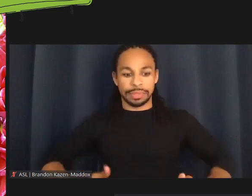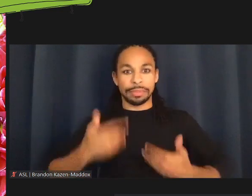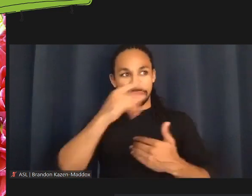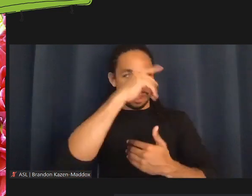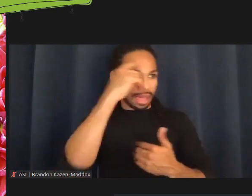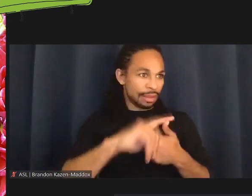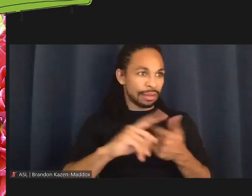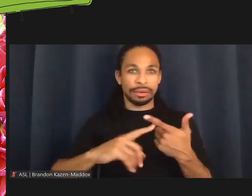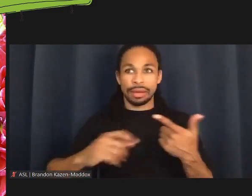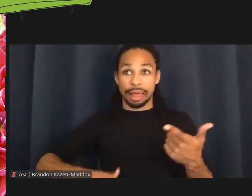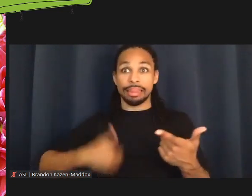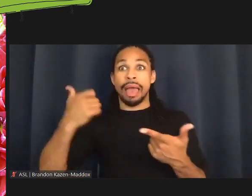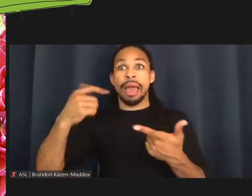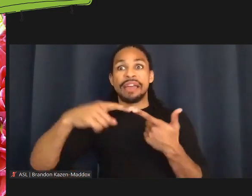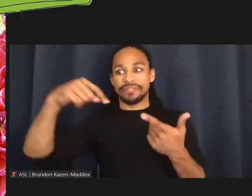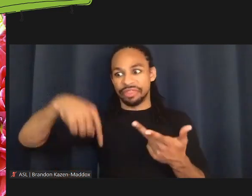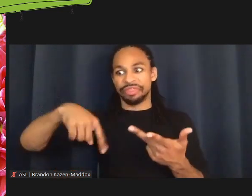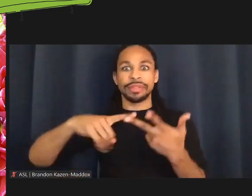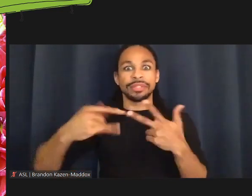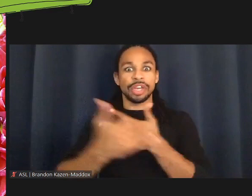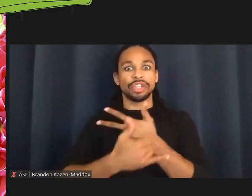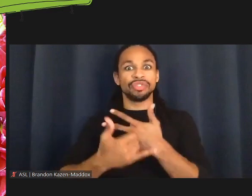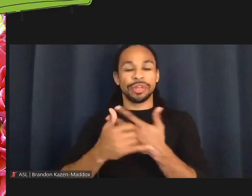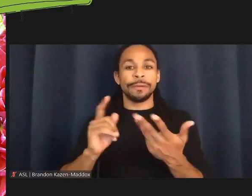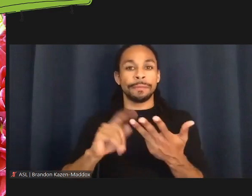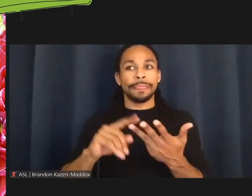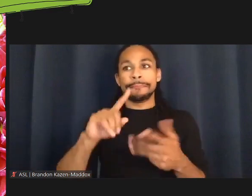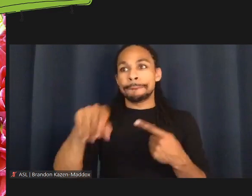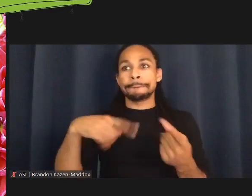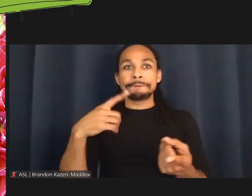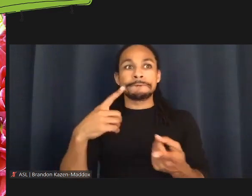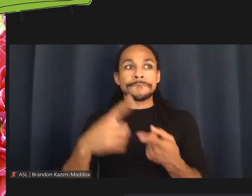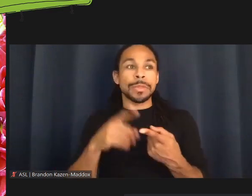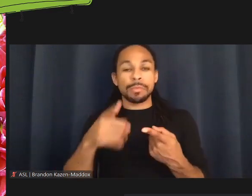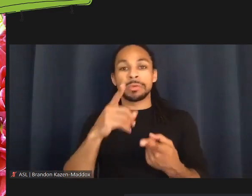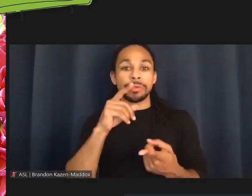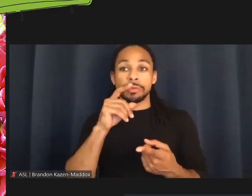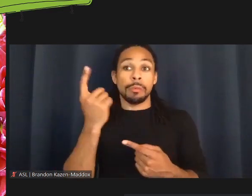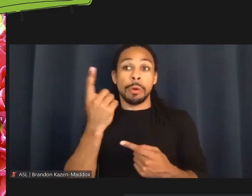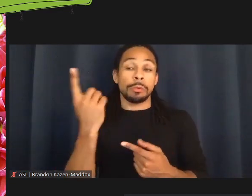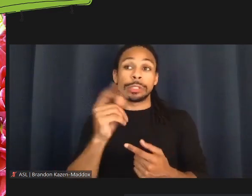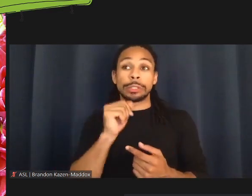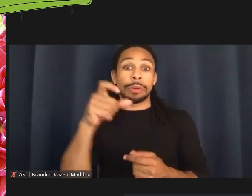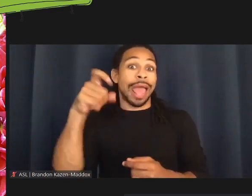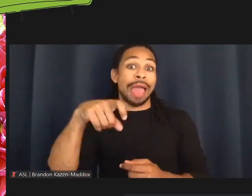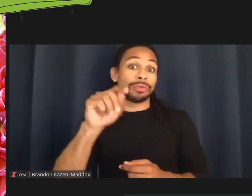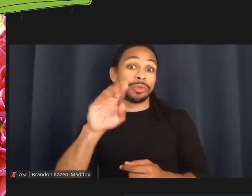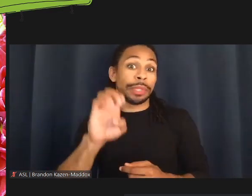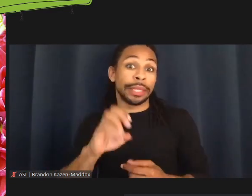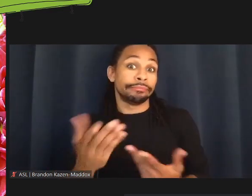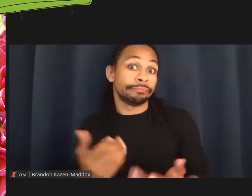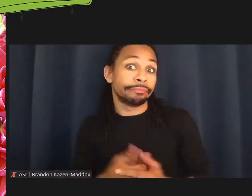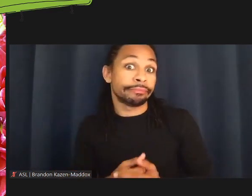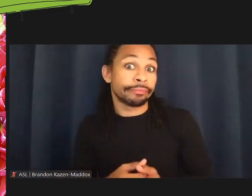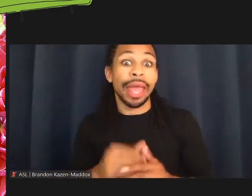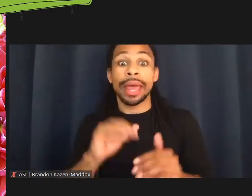be when there's always the option not to, and how do we keep living.